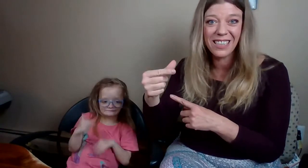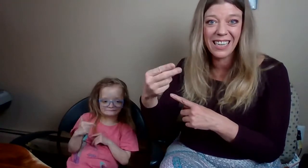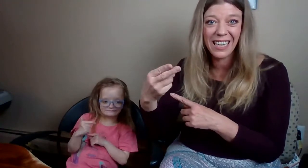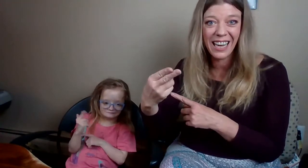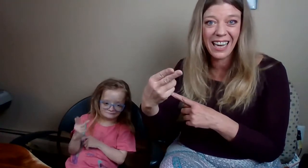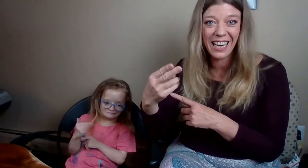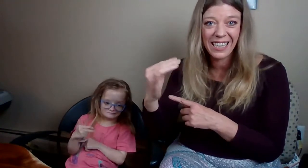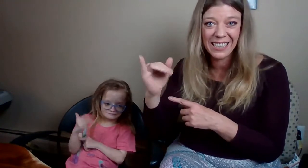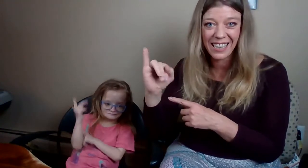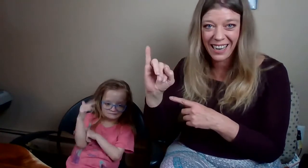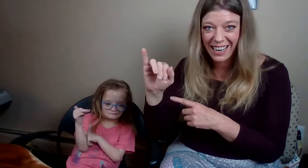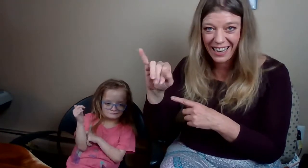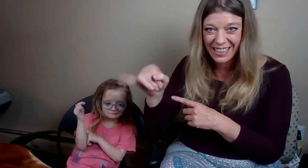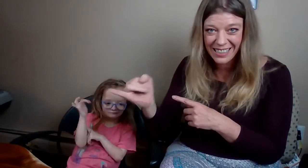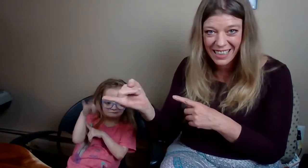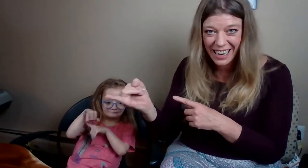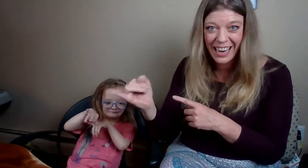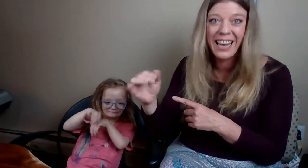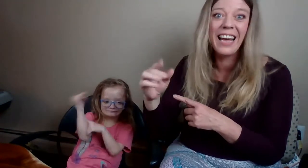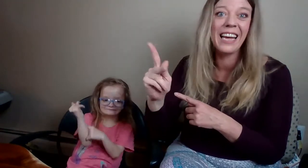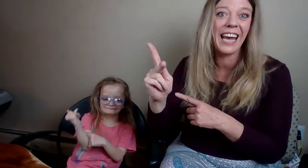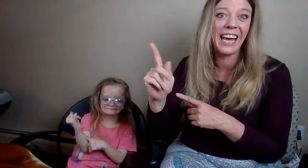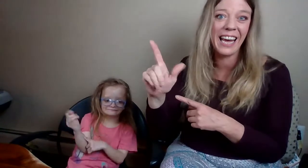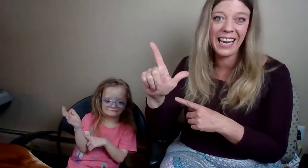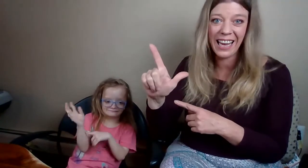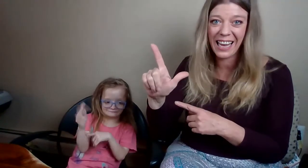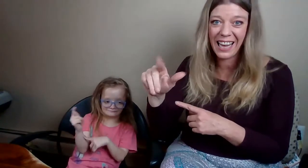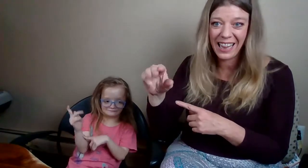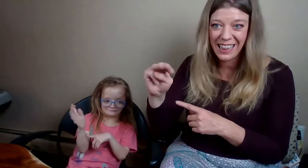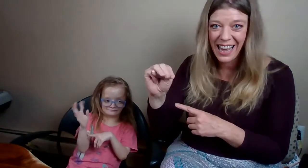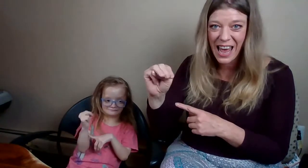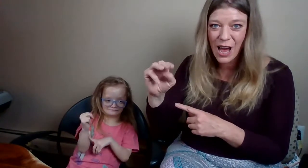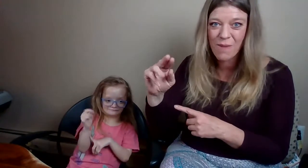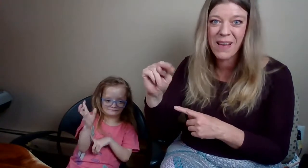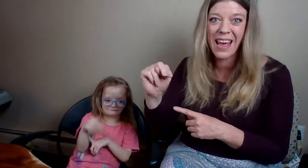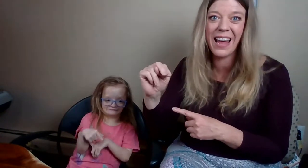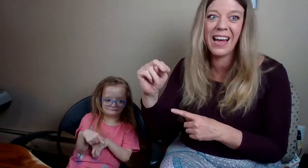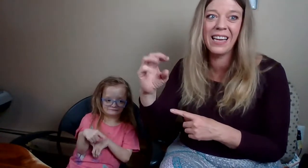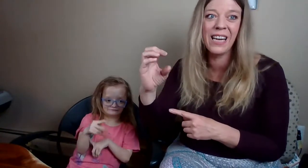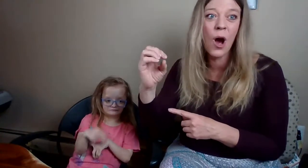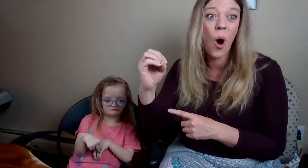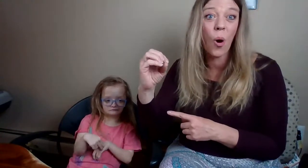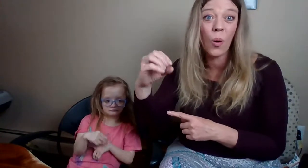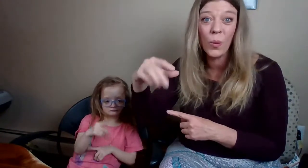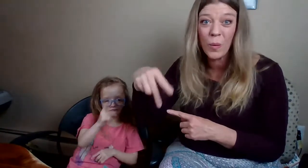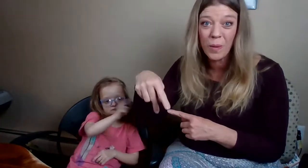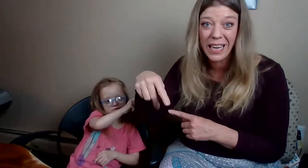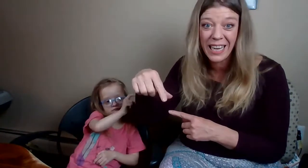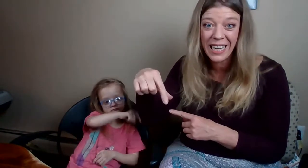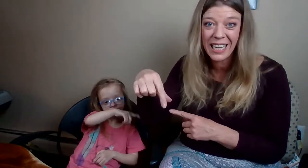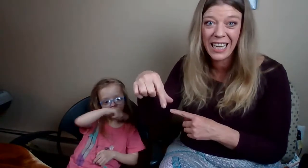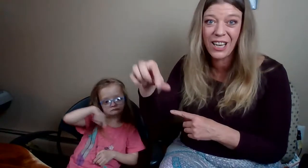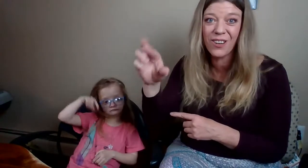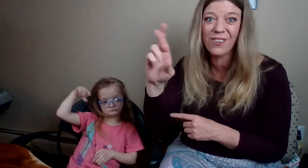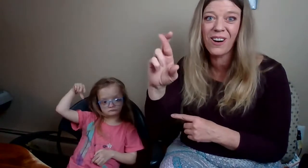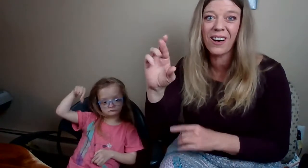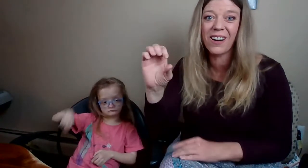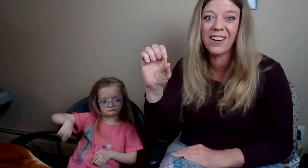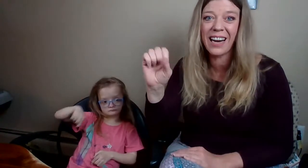G, H, I, J, K, L, M, N, O, P, Q, R,